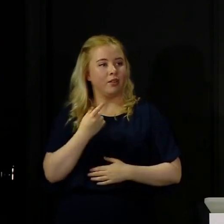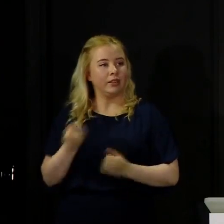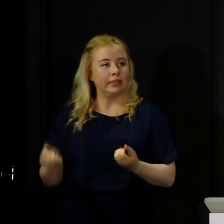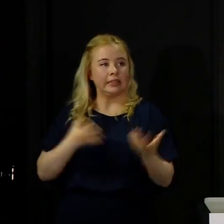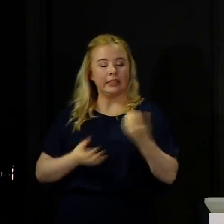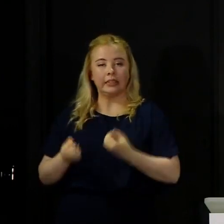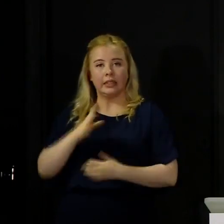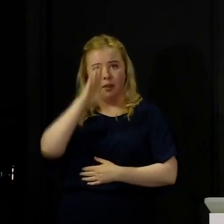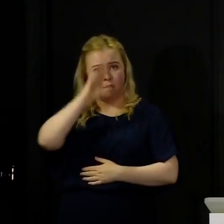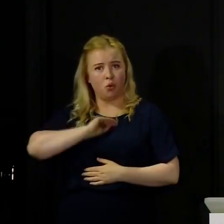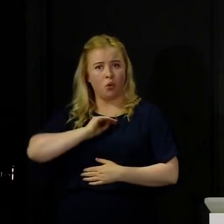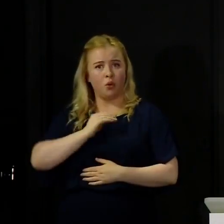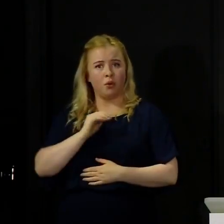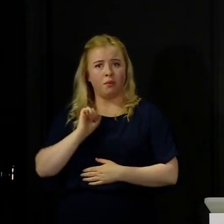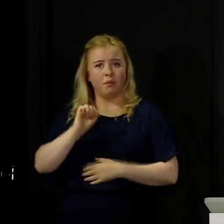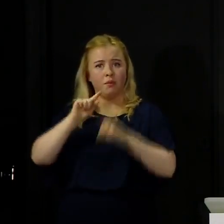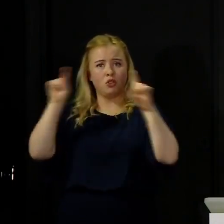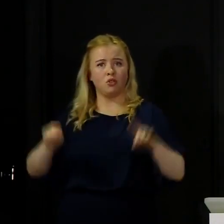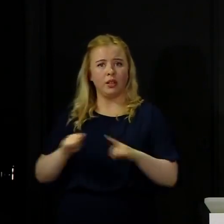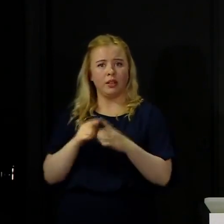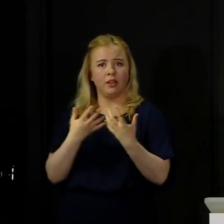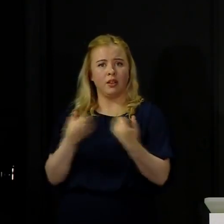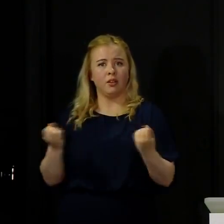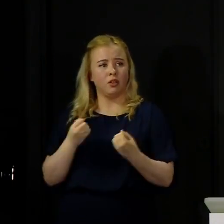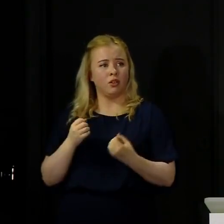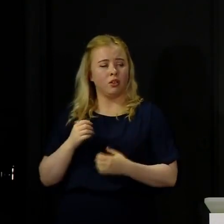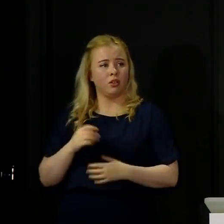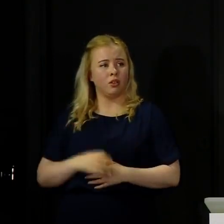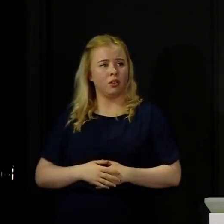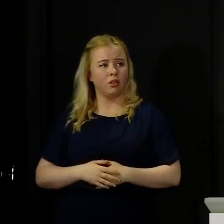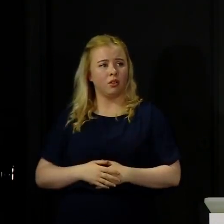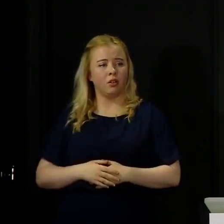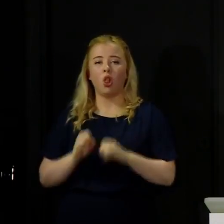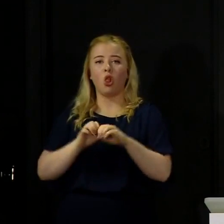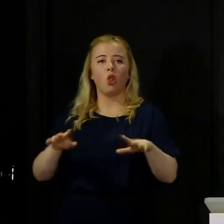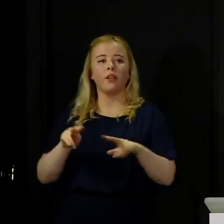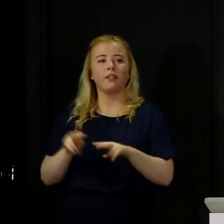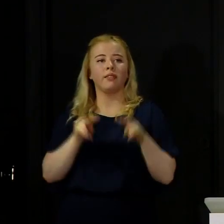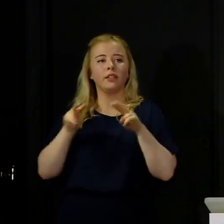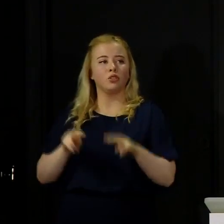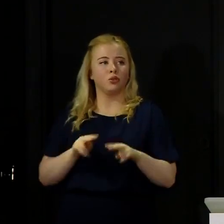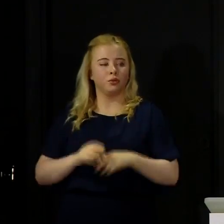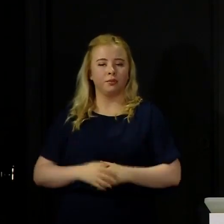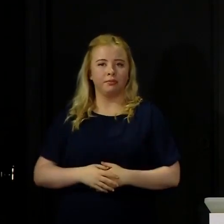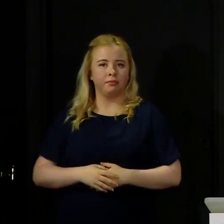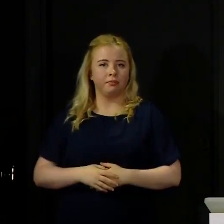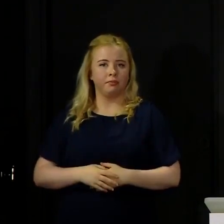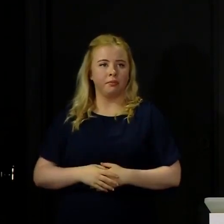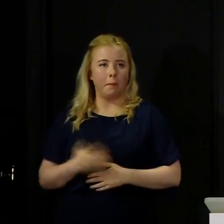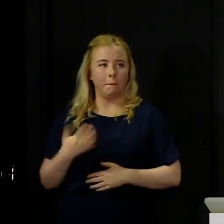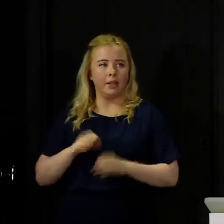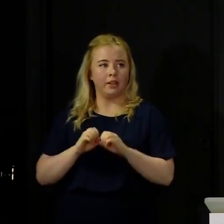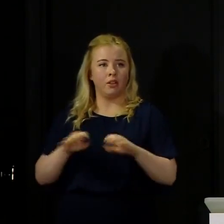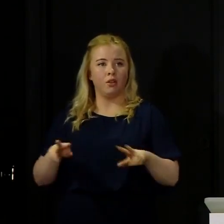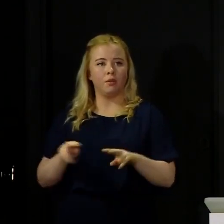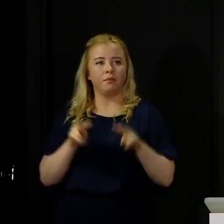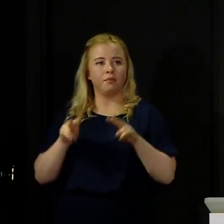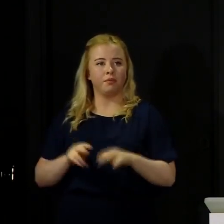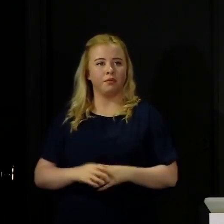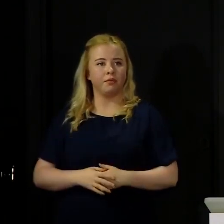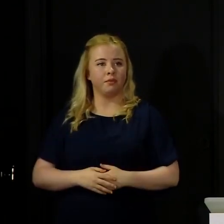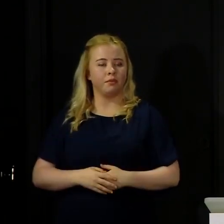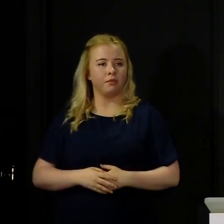in? Can everyone else see the First Minister, or is it just me? We've lost the video. I've lost it. We've lost the video